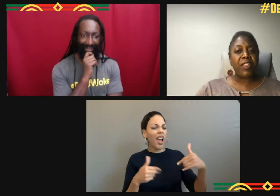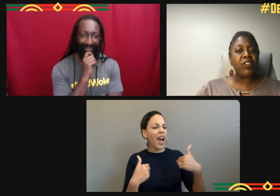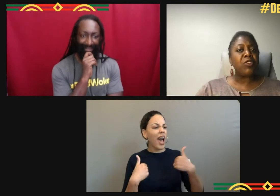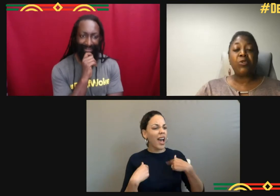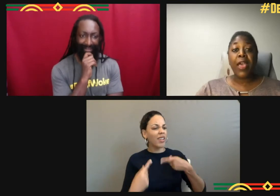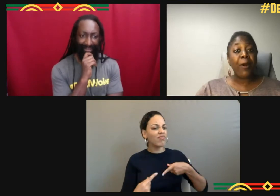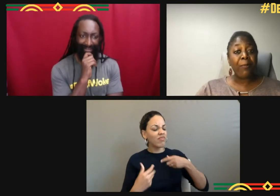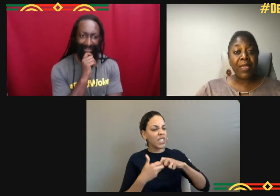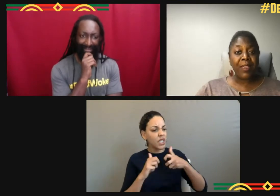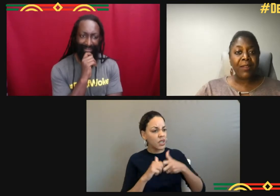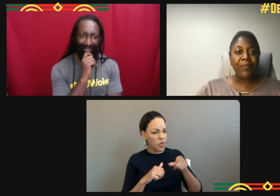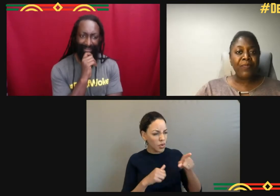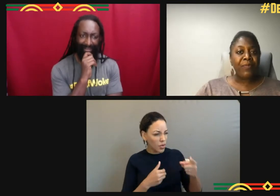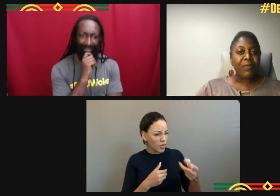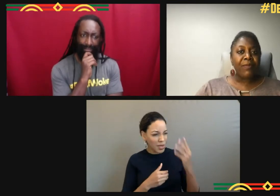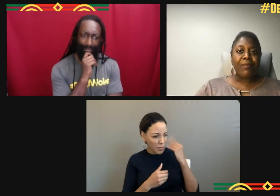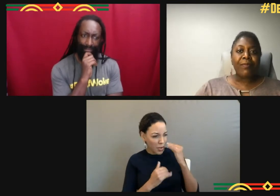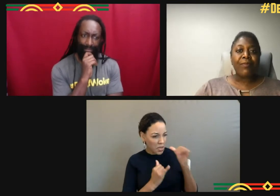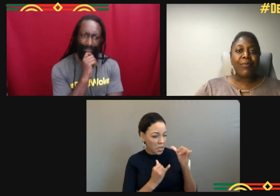dealt with it? Could you help me?